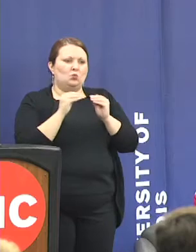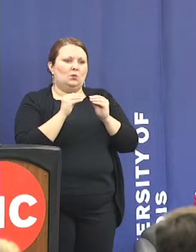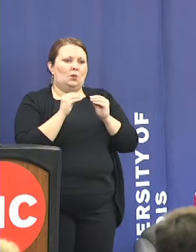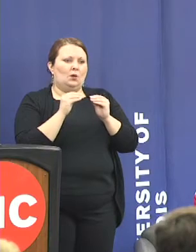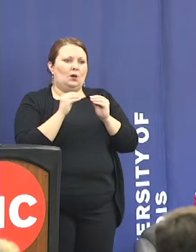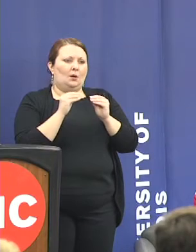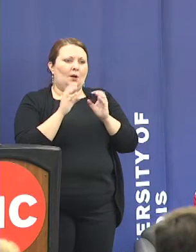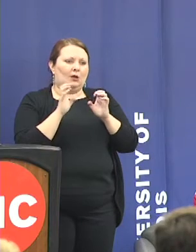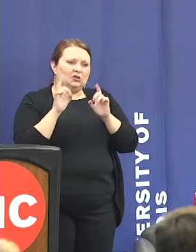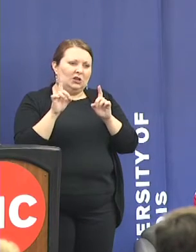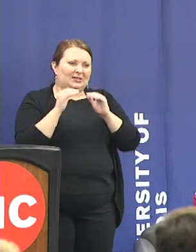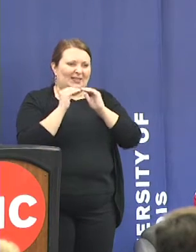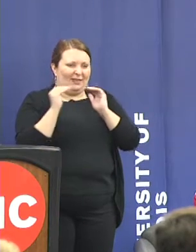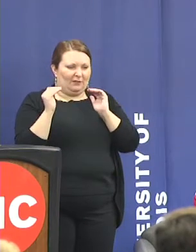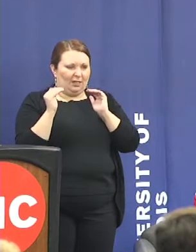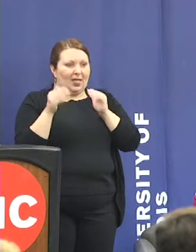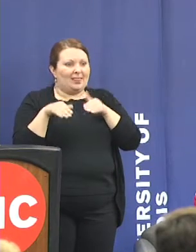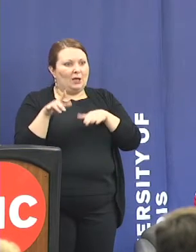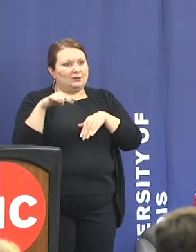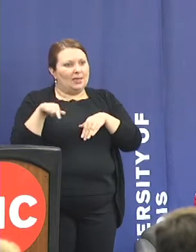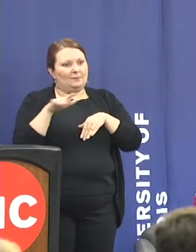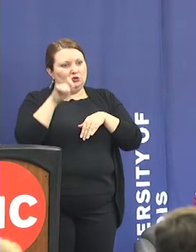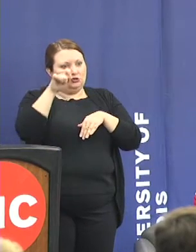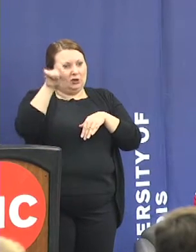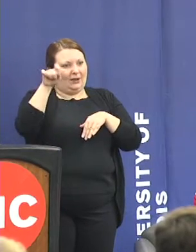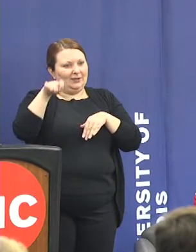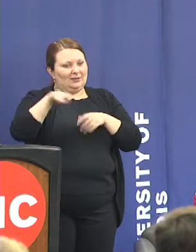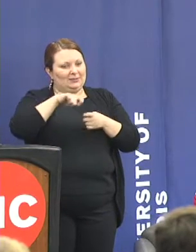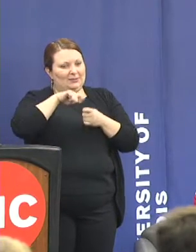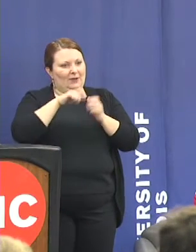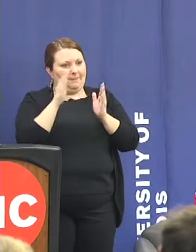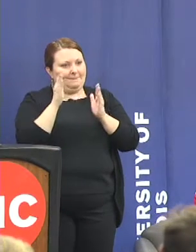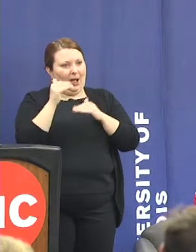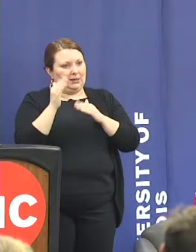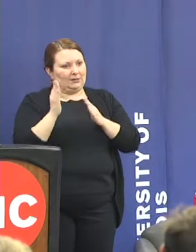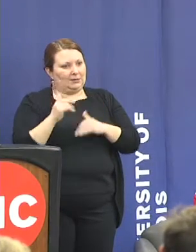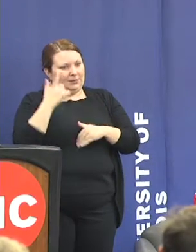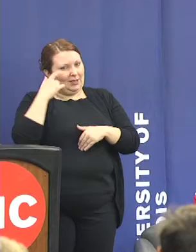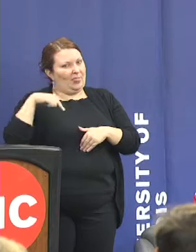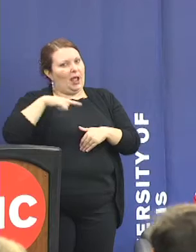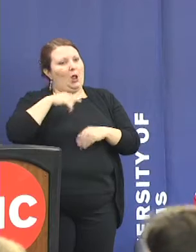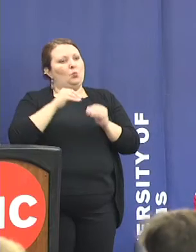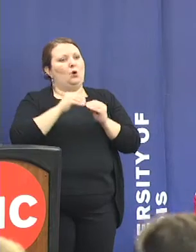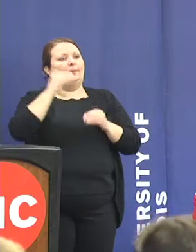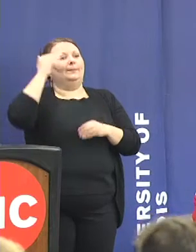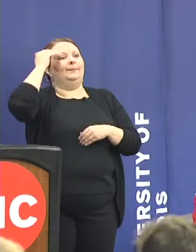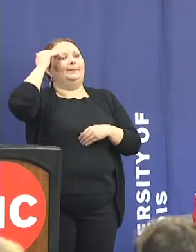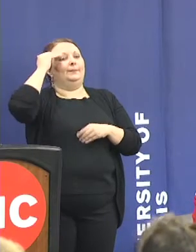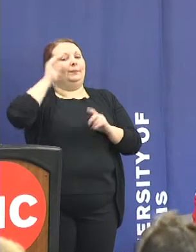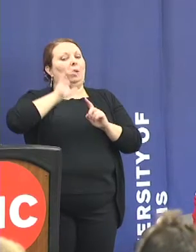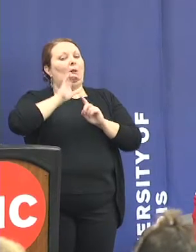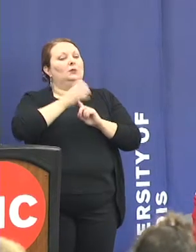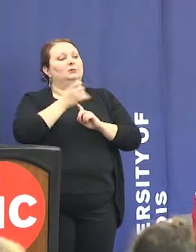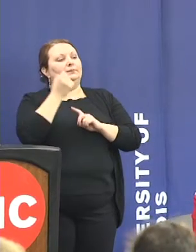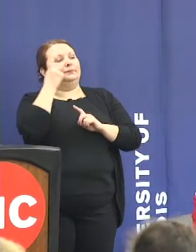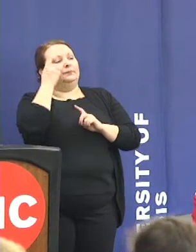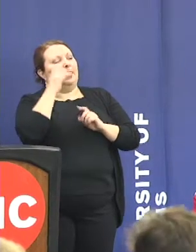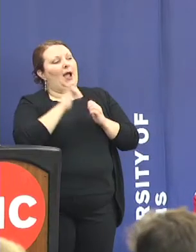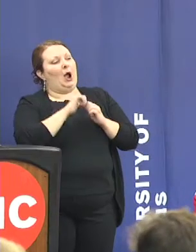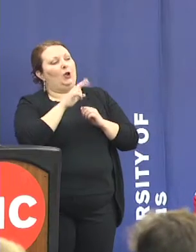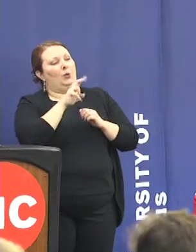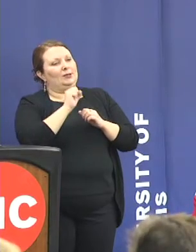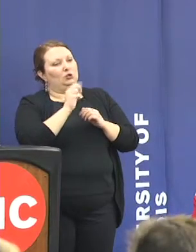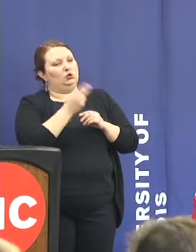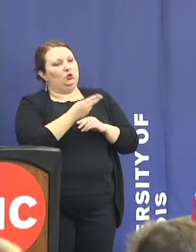an education level that allows them to check certain boxes because they may be more acculturated to the way the U.S. uses